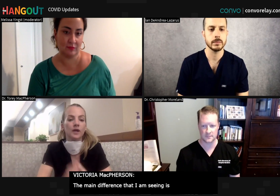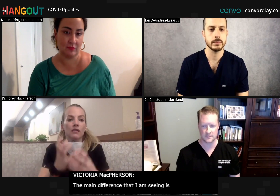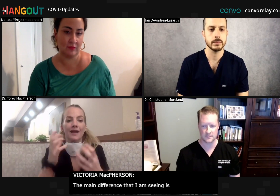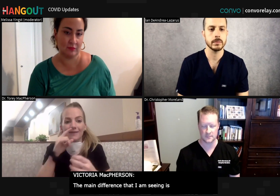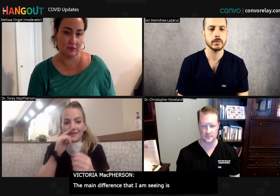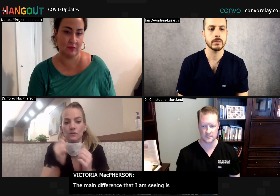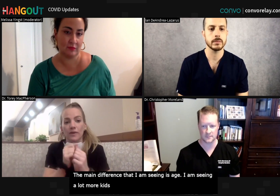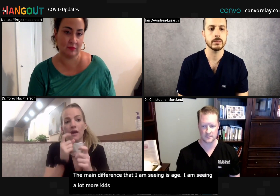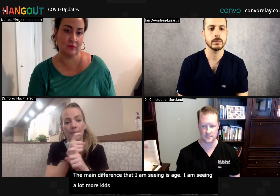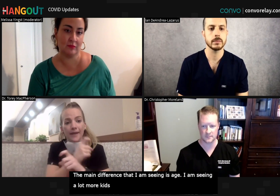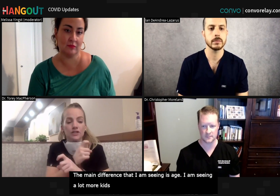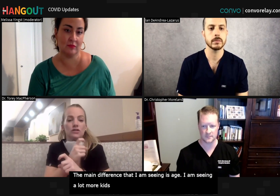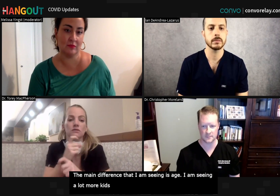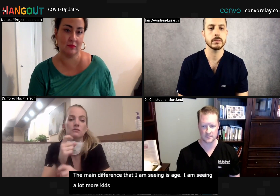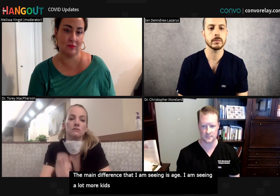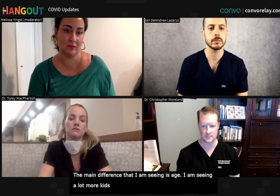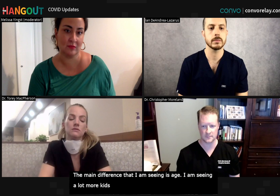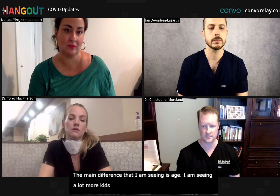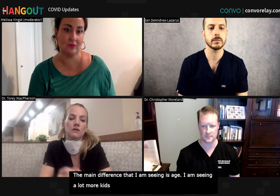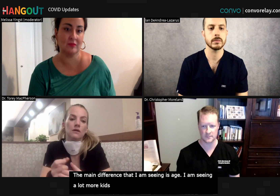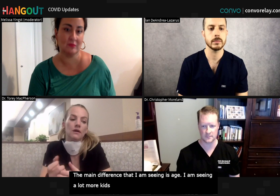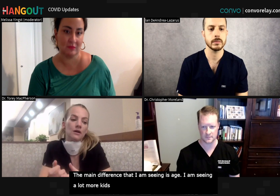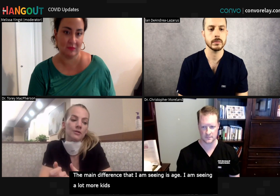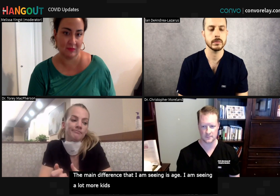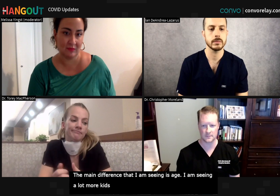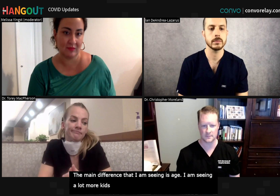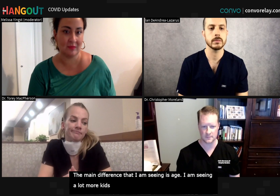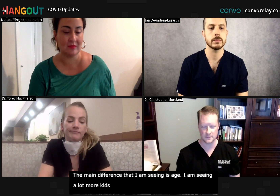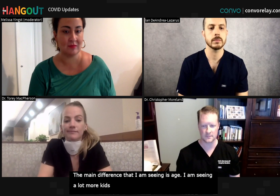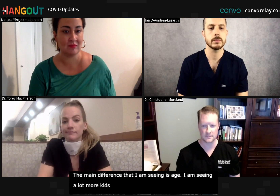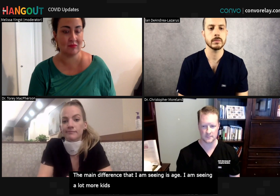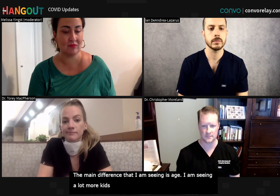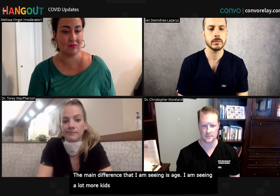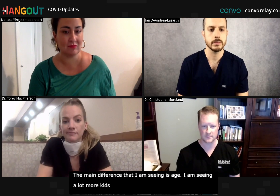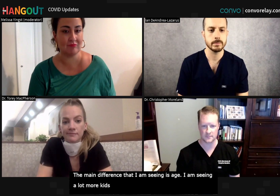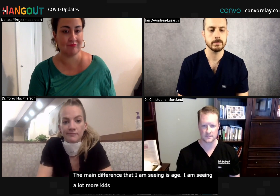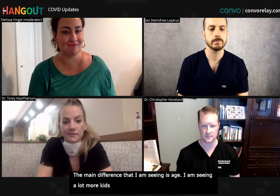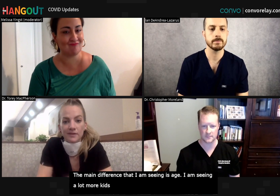older adults, and there's a lot of kids with complications.